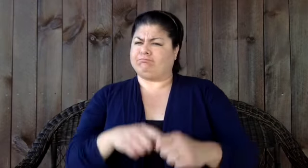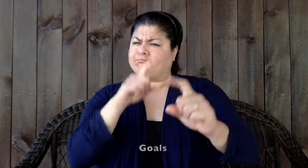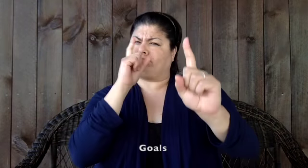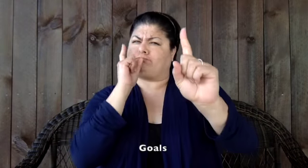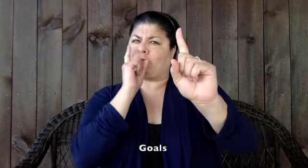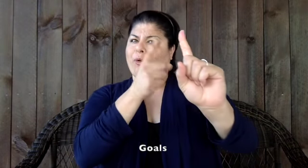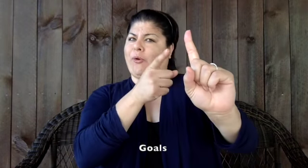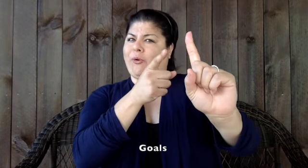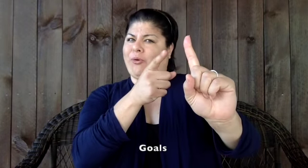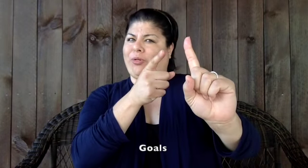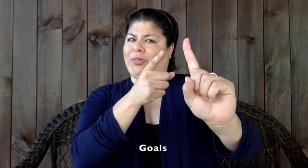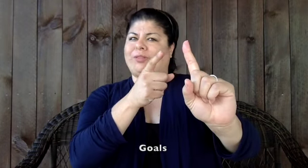Goals.